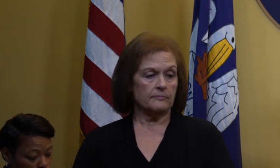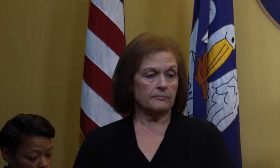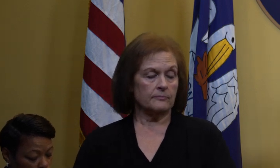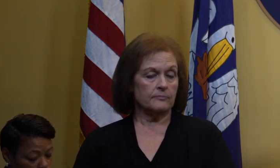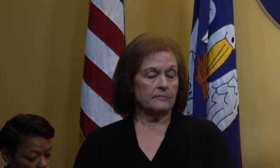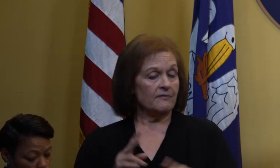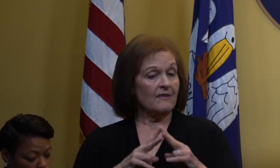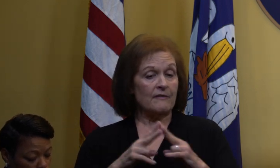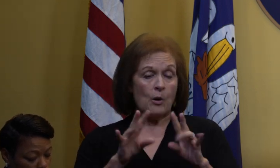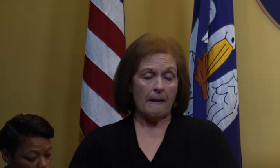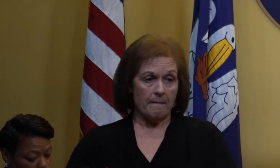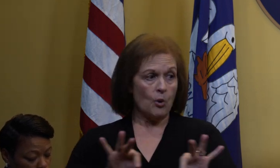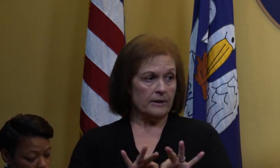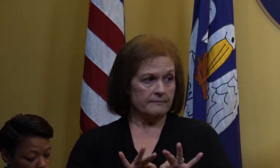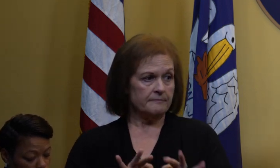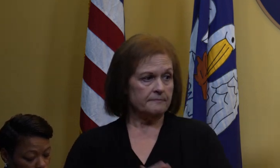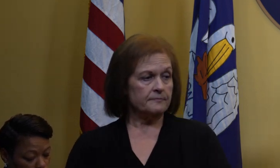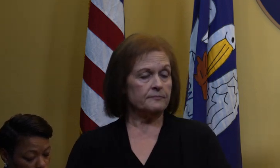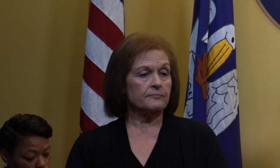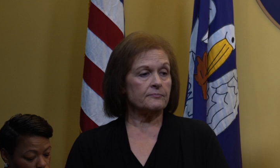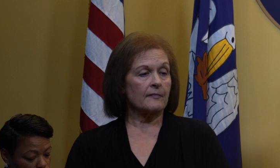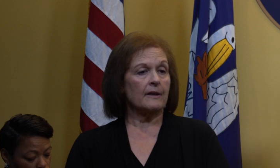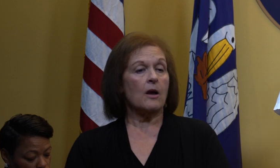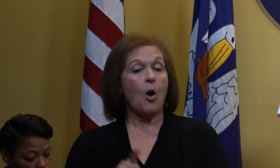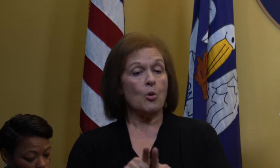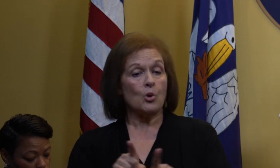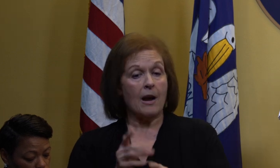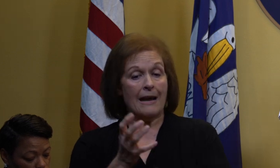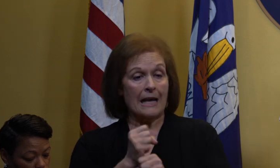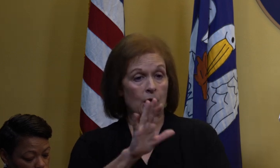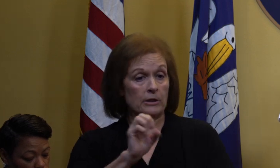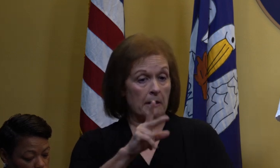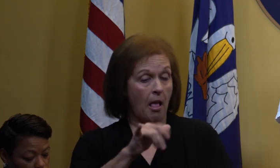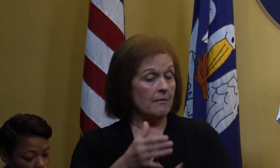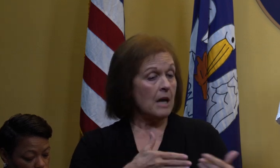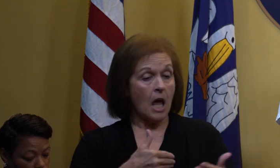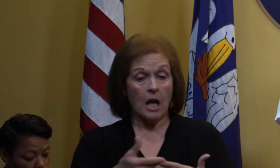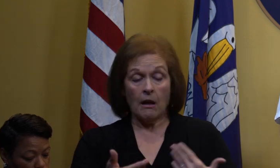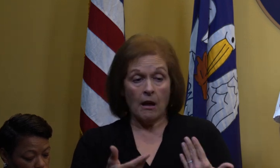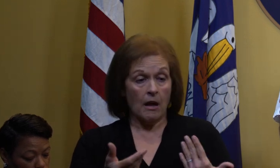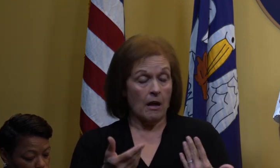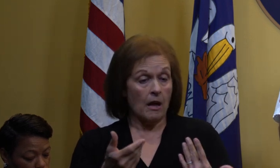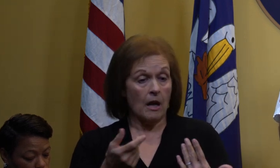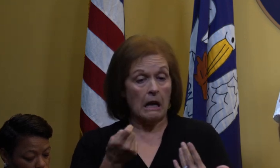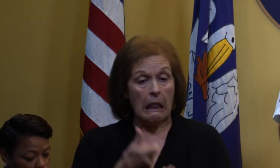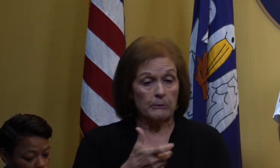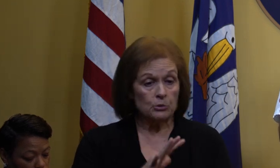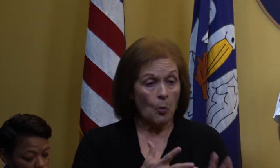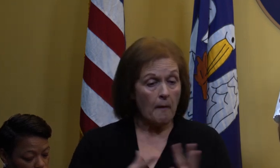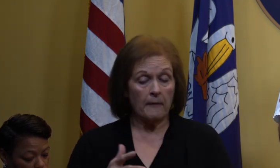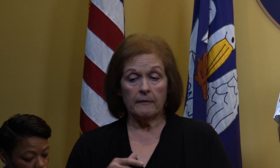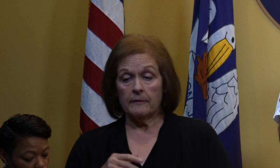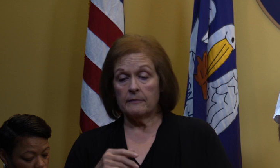It's just so crucial. And then gather supplies. Whether it's a lower level storm and we're saying, hey, shelter in place, this one's